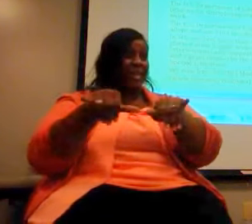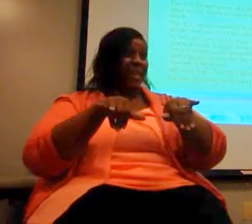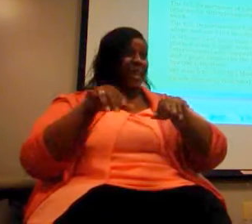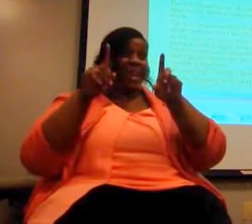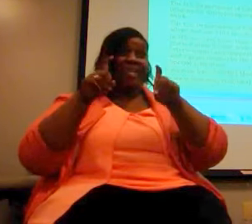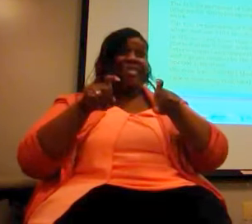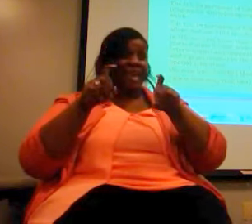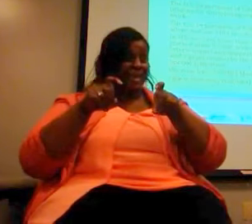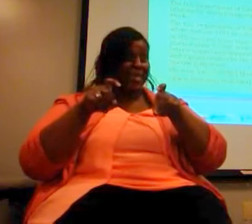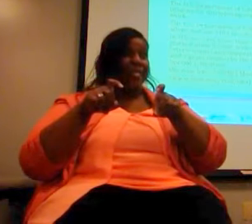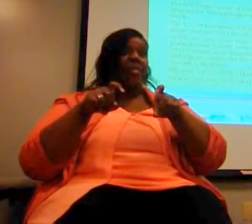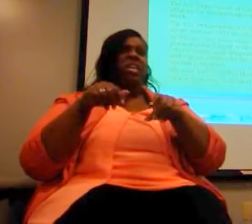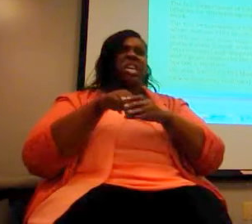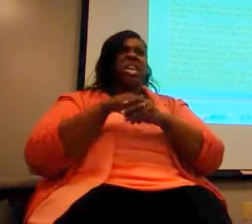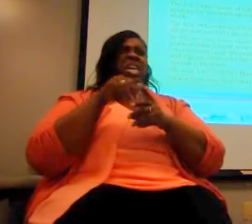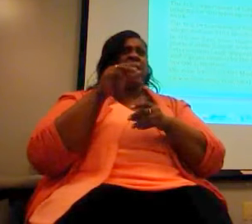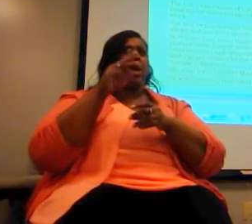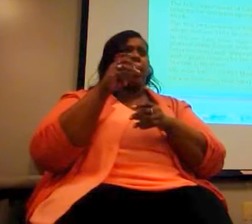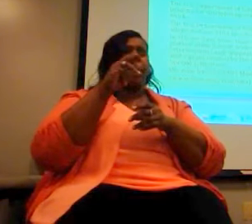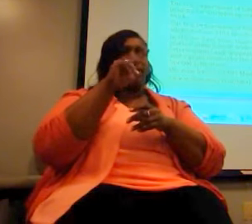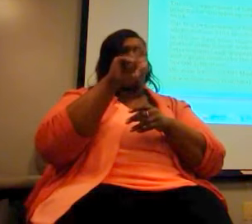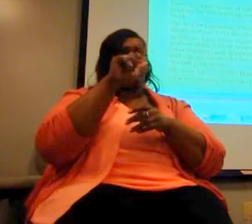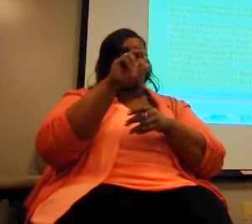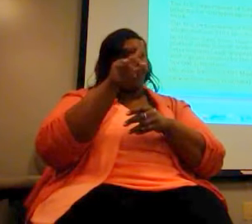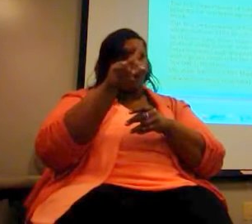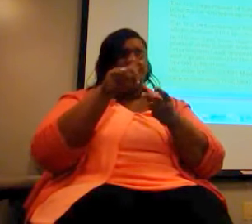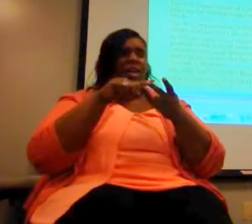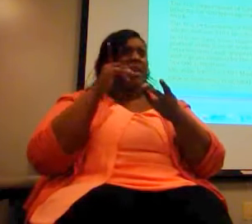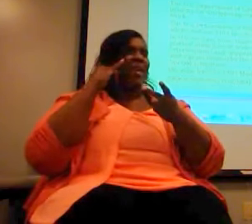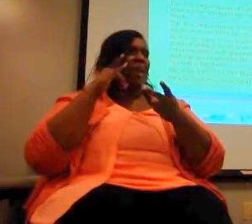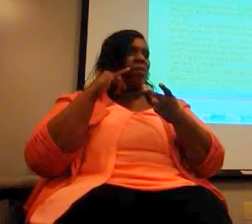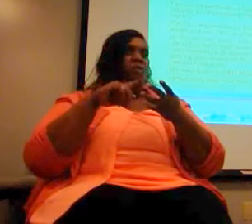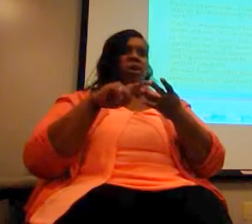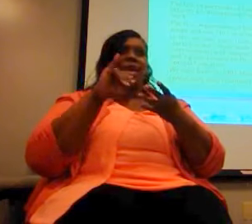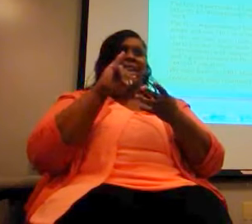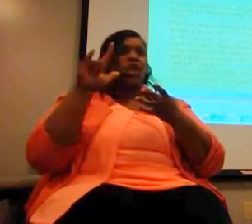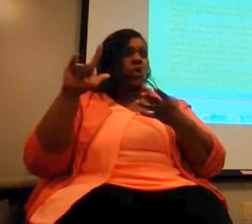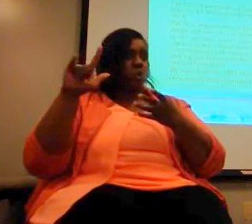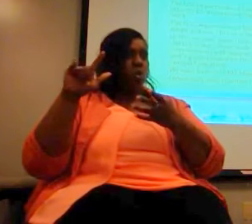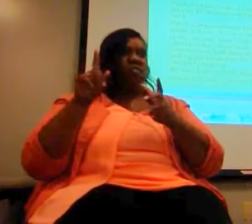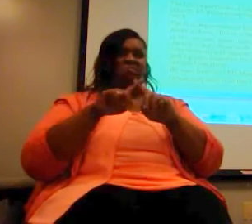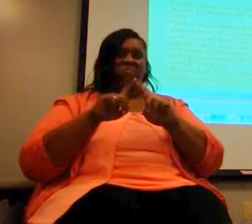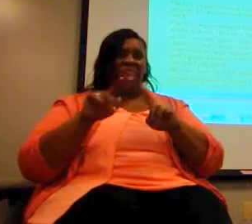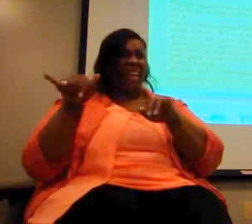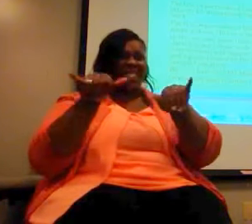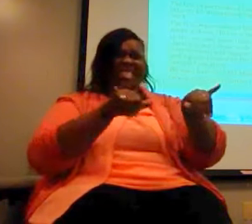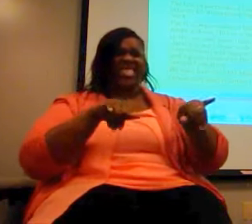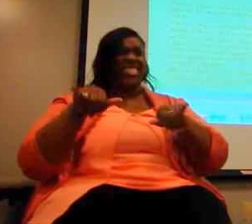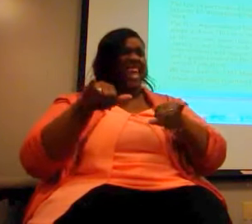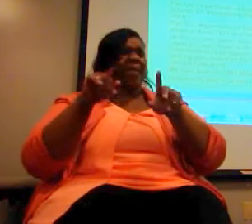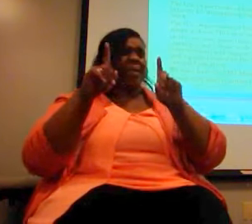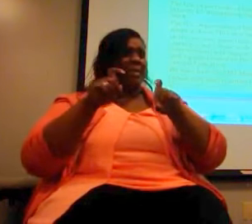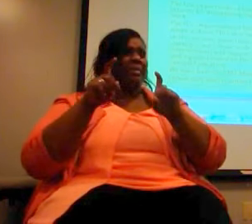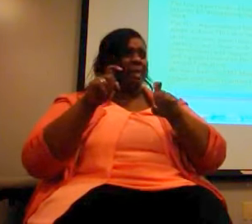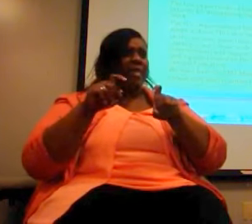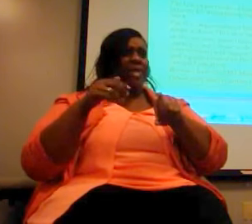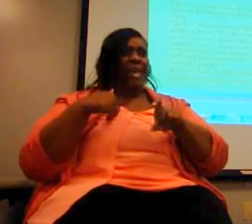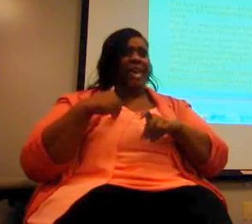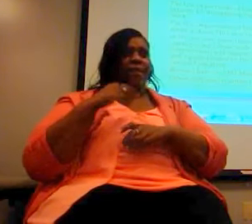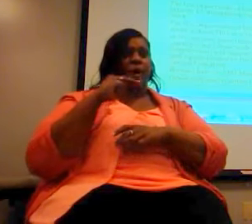test schools in Maryland or California or Florida or Illinois, all the same tests. So if you're a model site